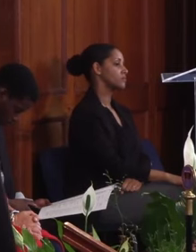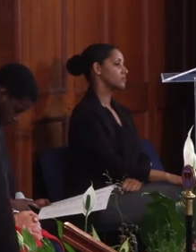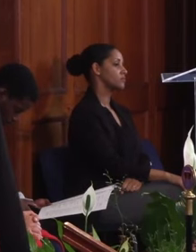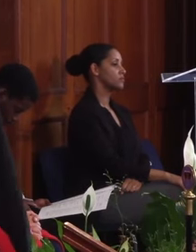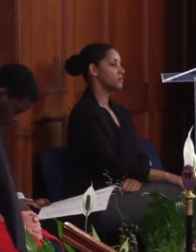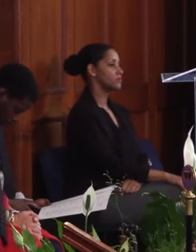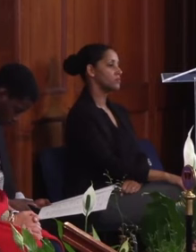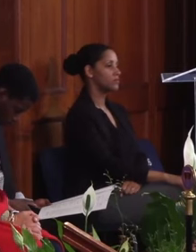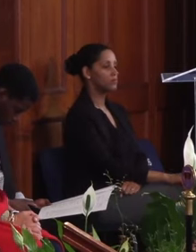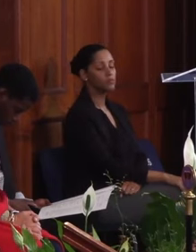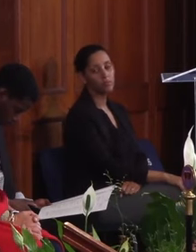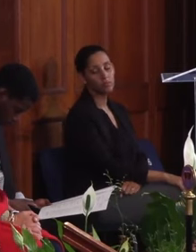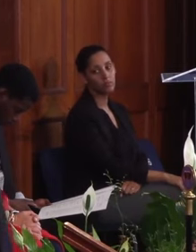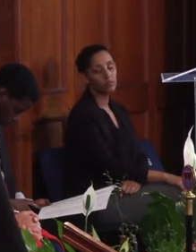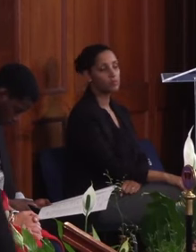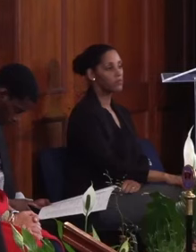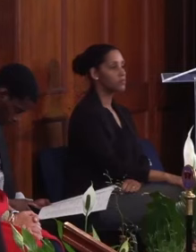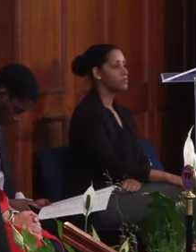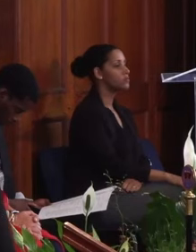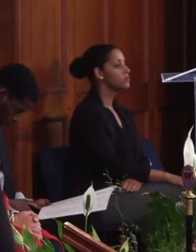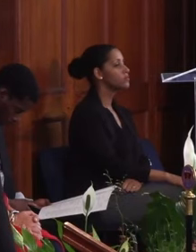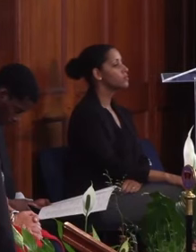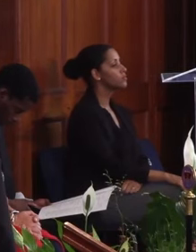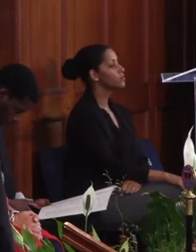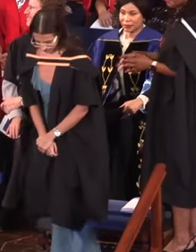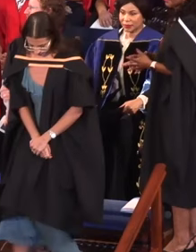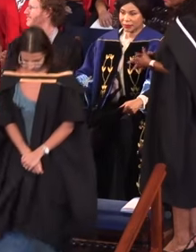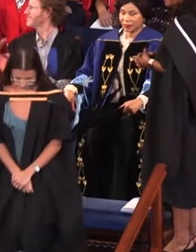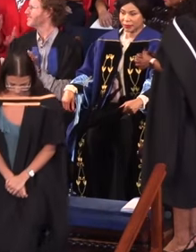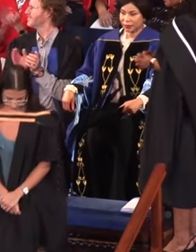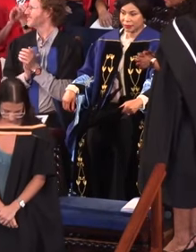For the degree of Master of Laws in Shipping Law, Tamara Munya Baranga.